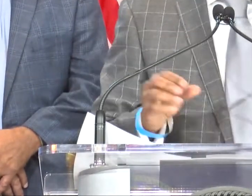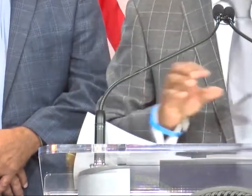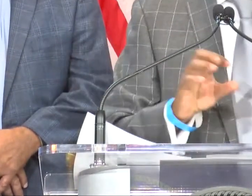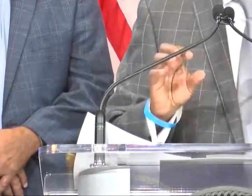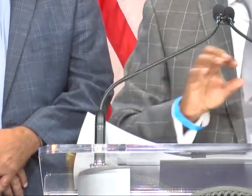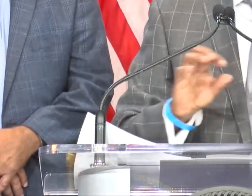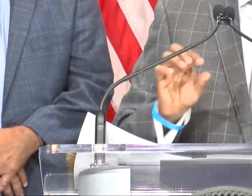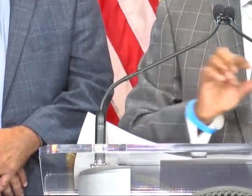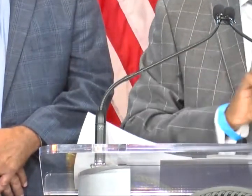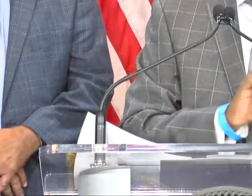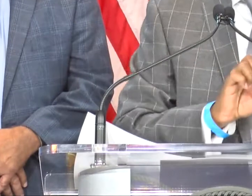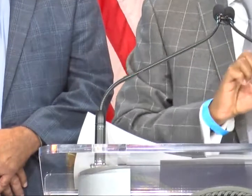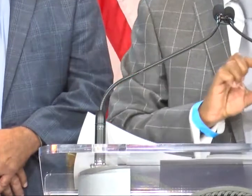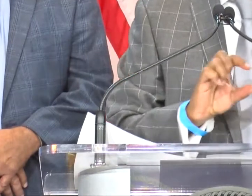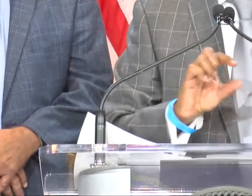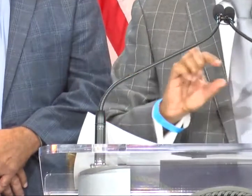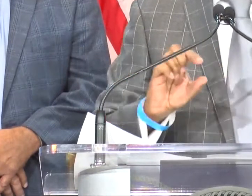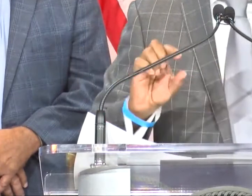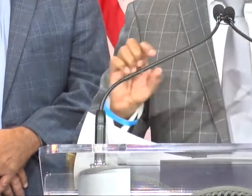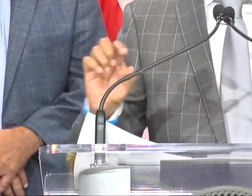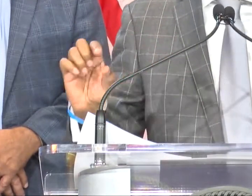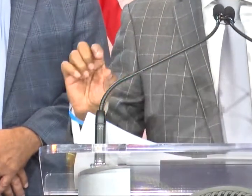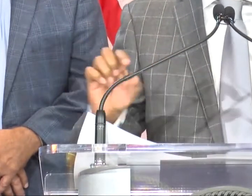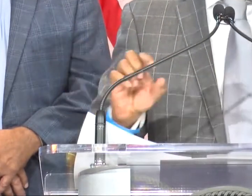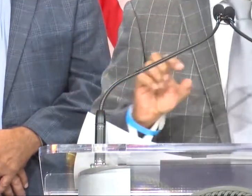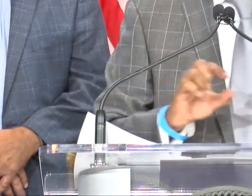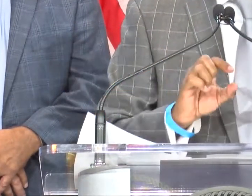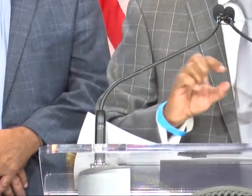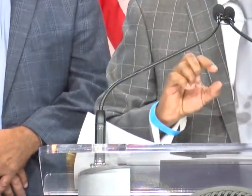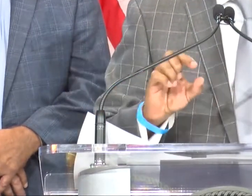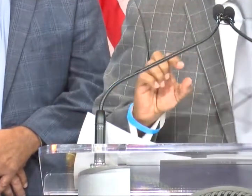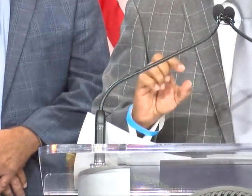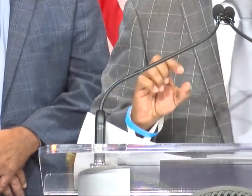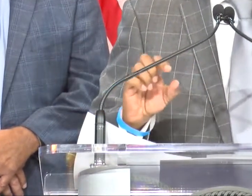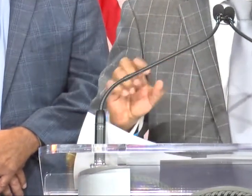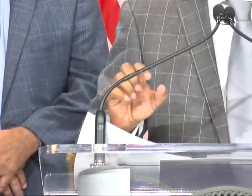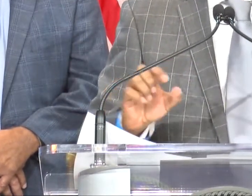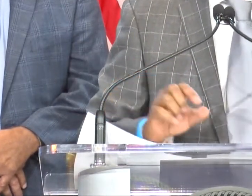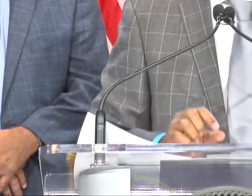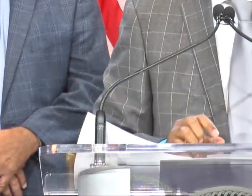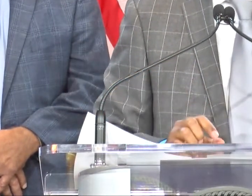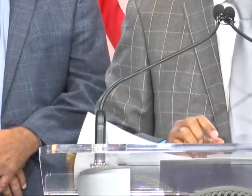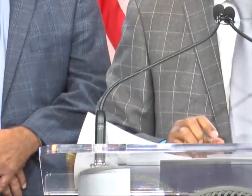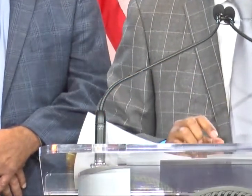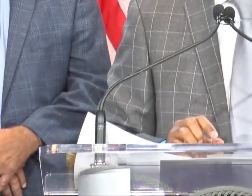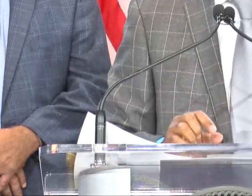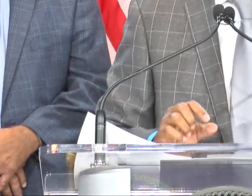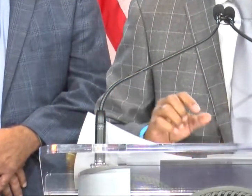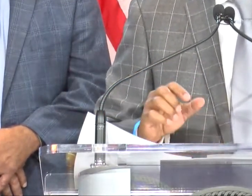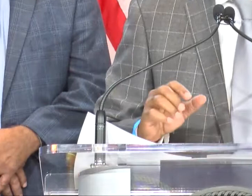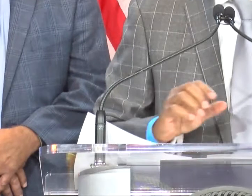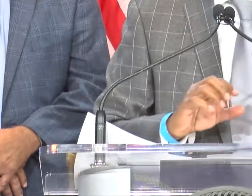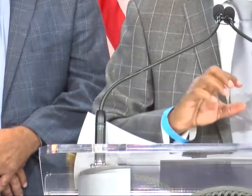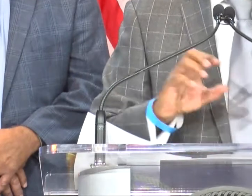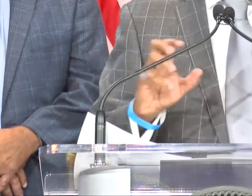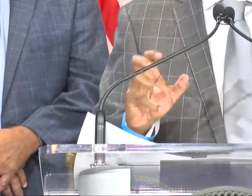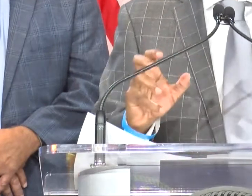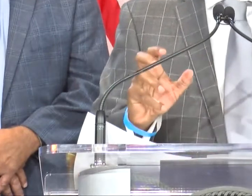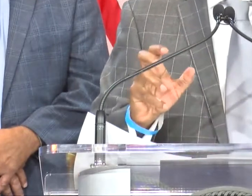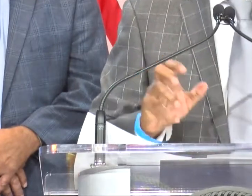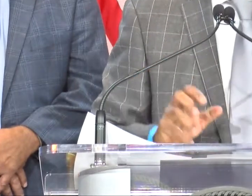neighborhood. So it totally kind of reconfigures how that community looks, and